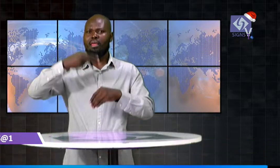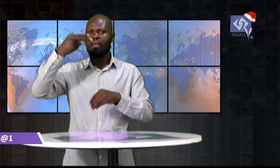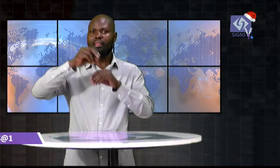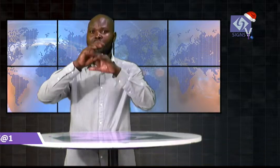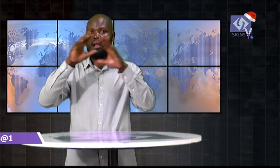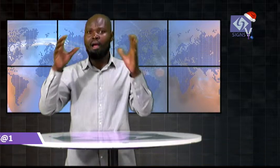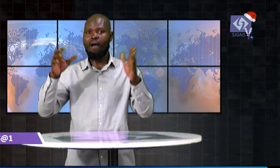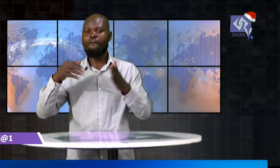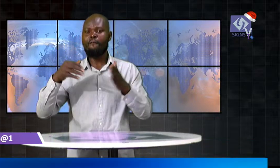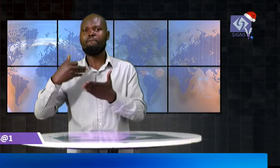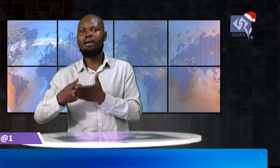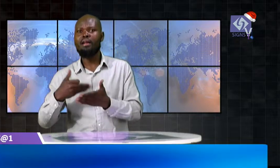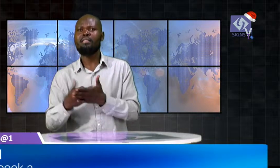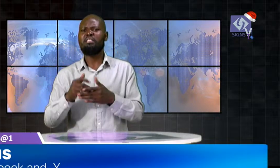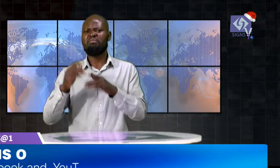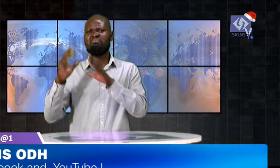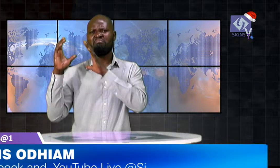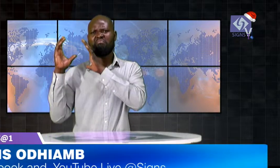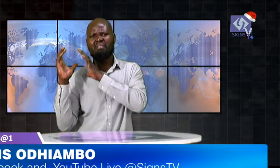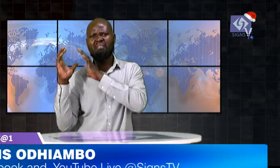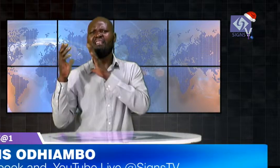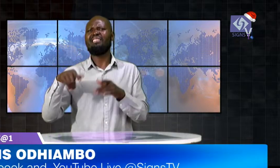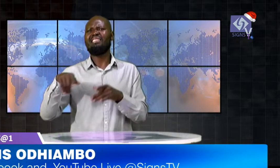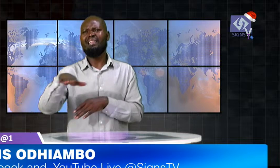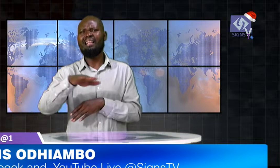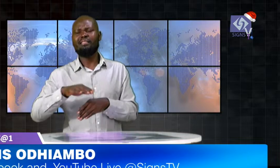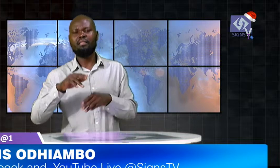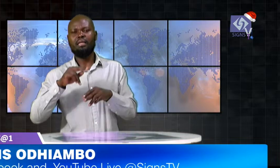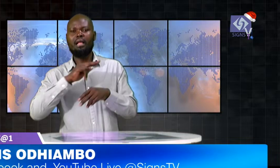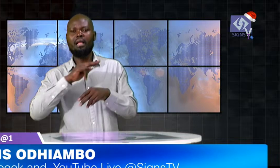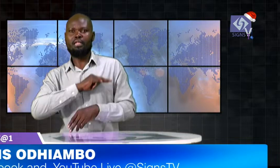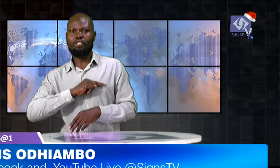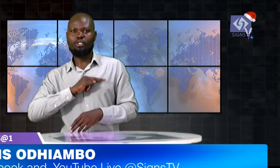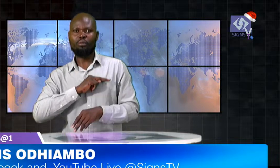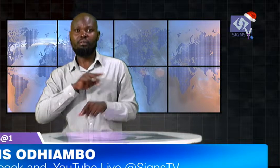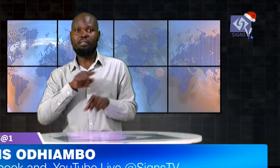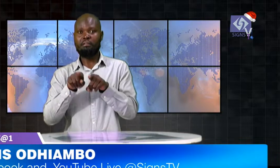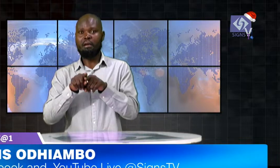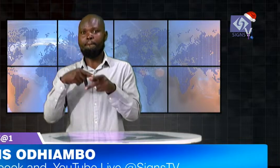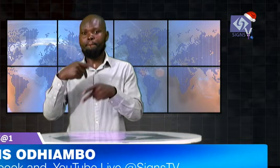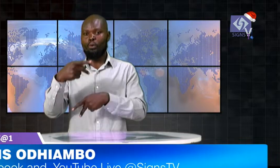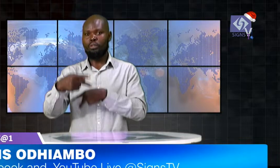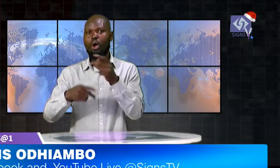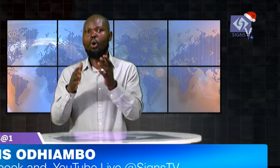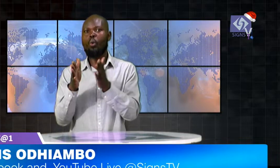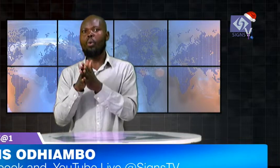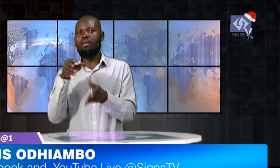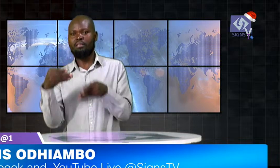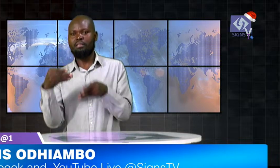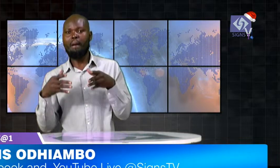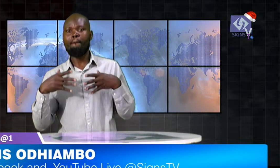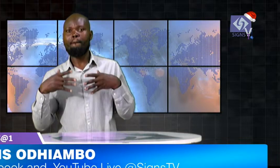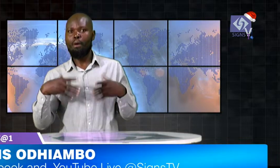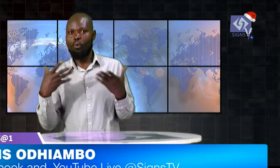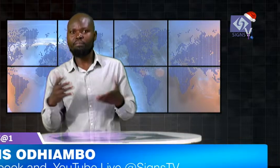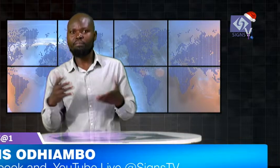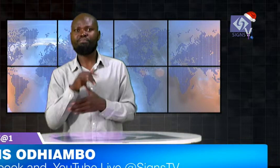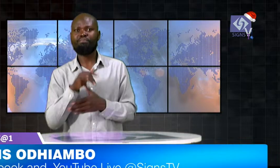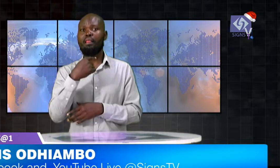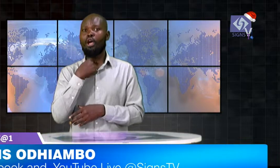people with disabilities. The union is now calling on members of parliament in the Labour and Education Committee to intervene in